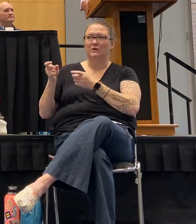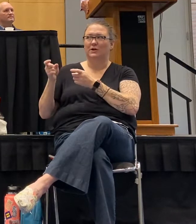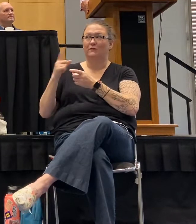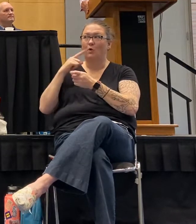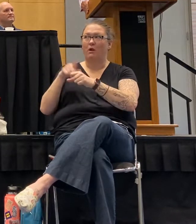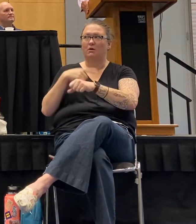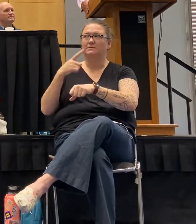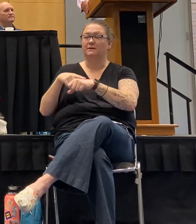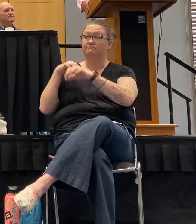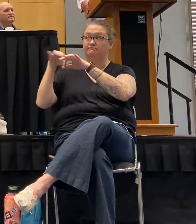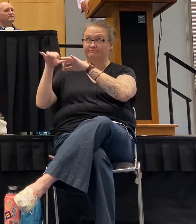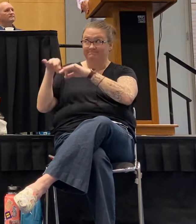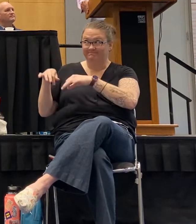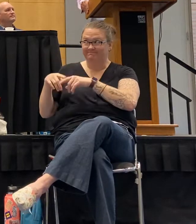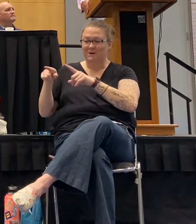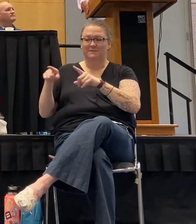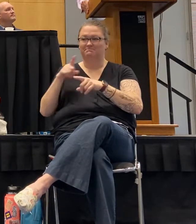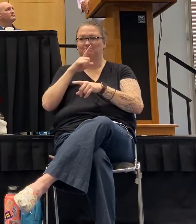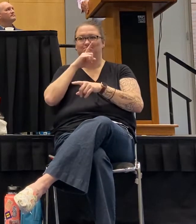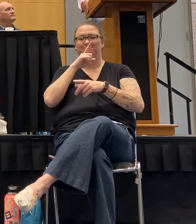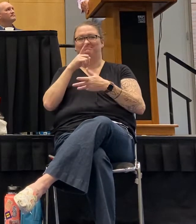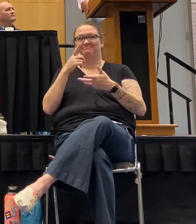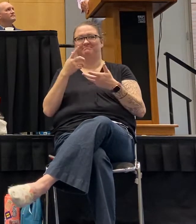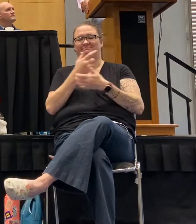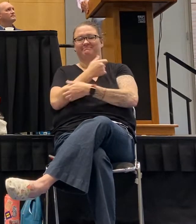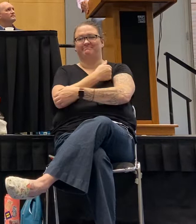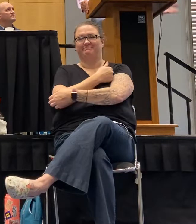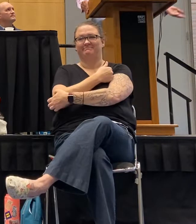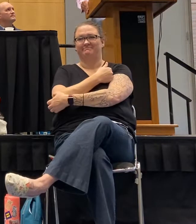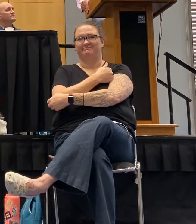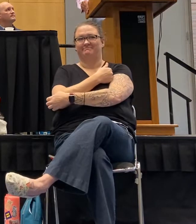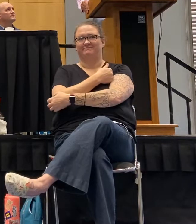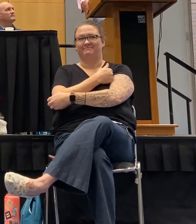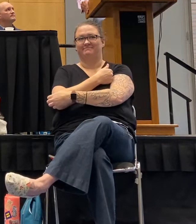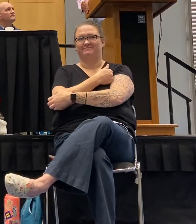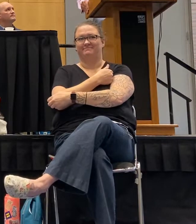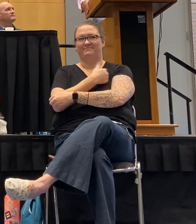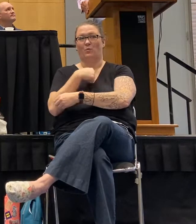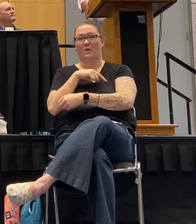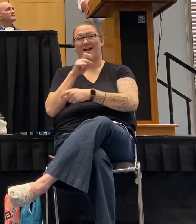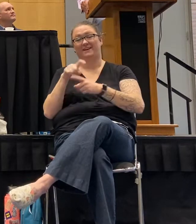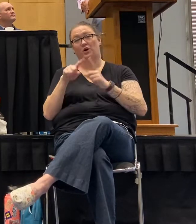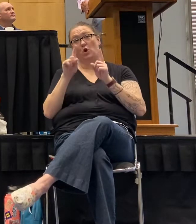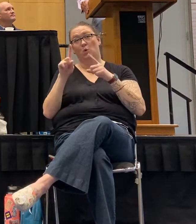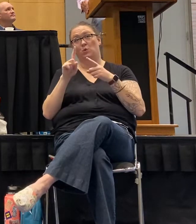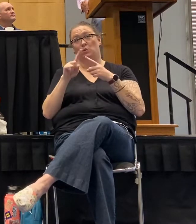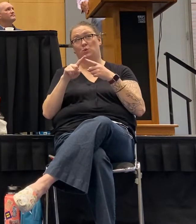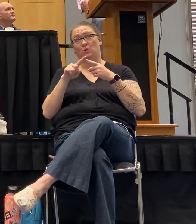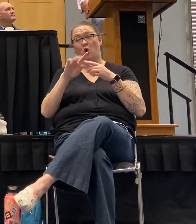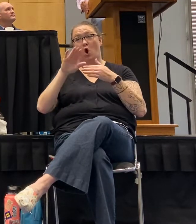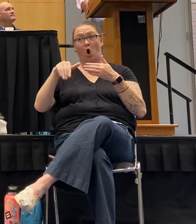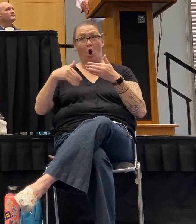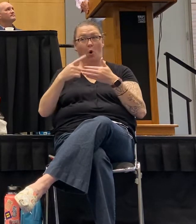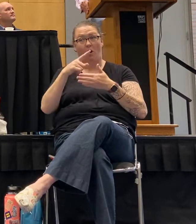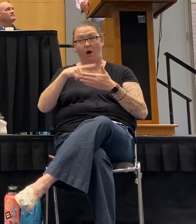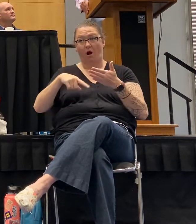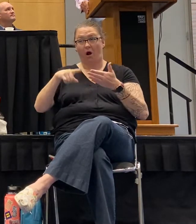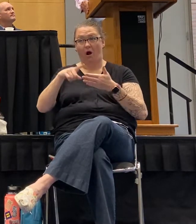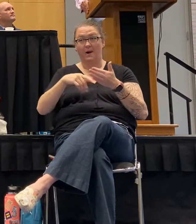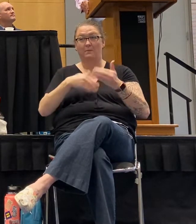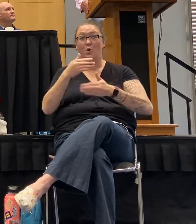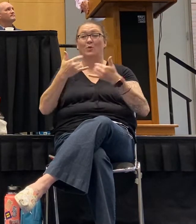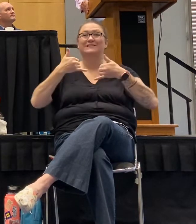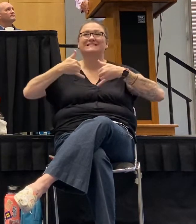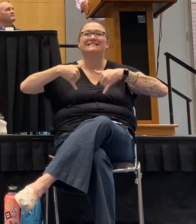time. However, it took us, having to go to a whole audit process, which we are